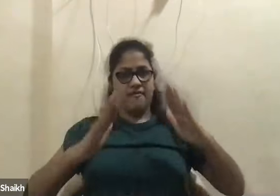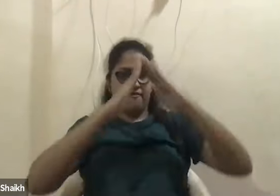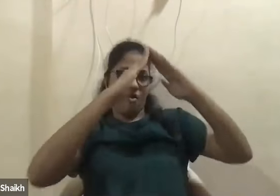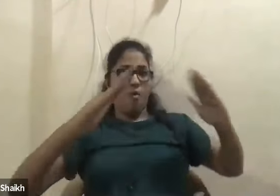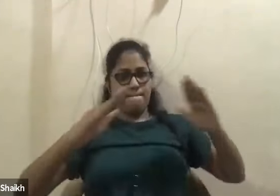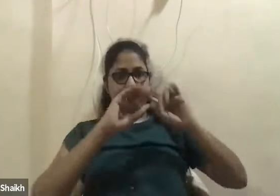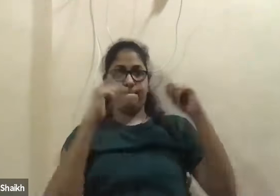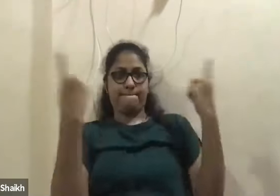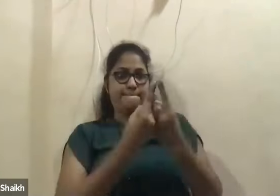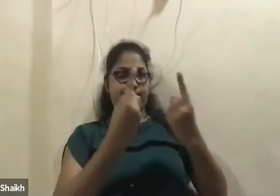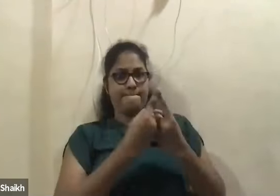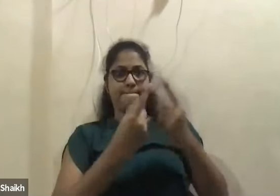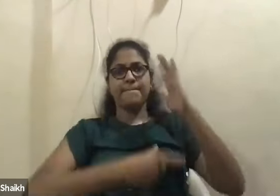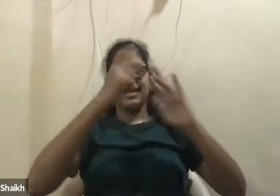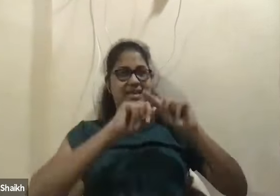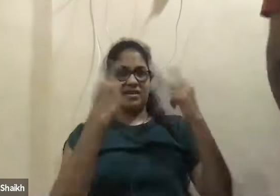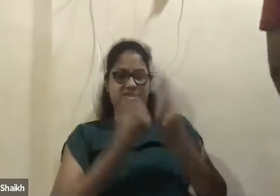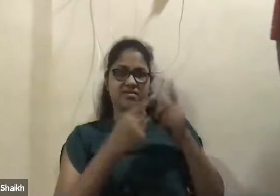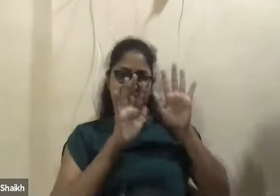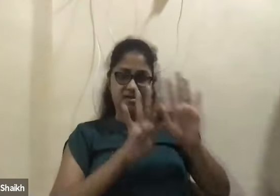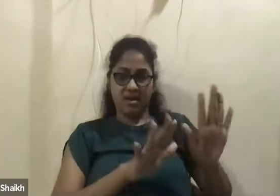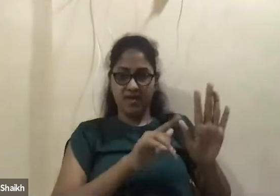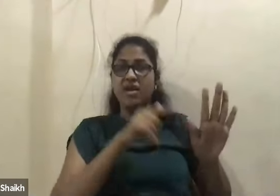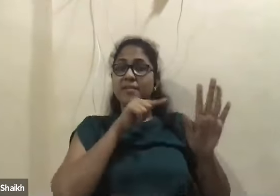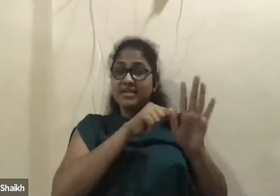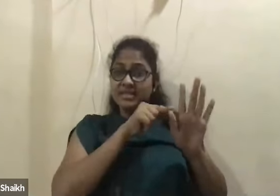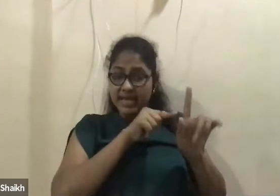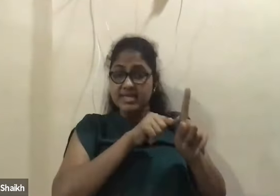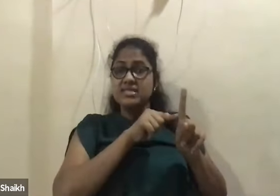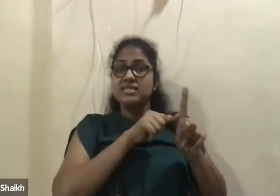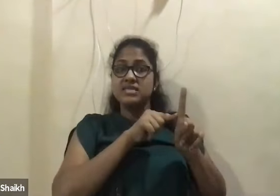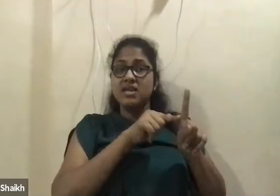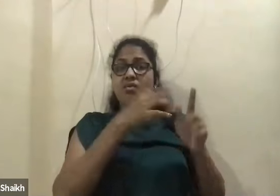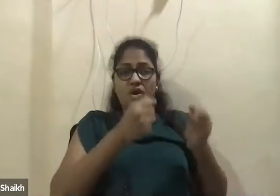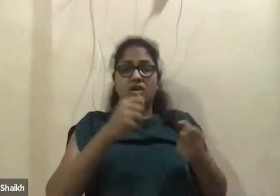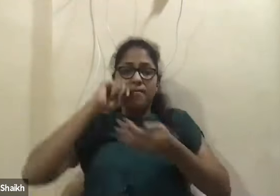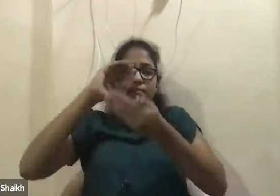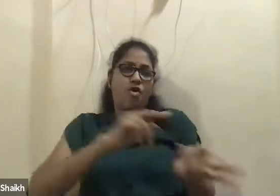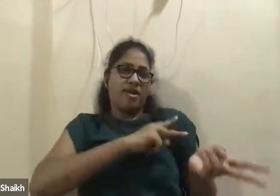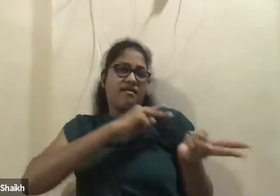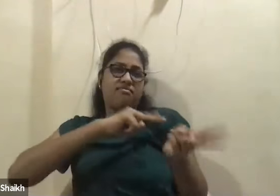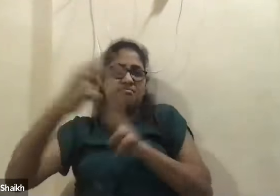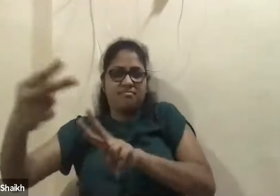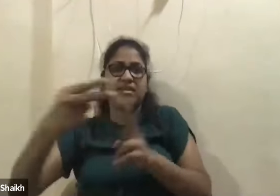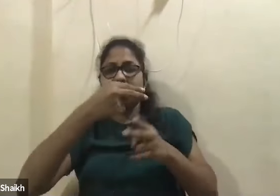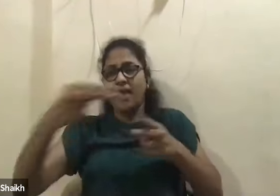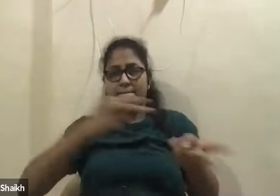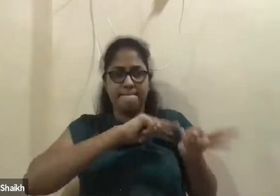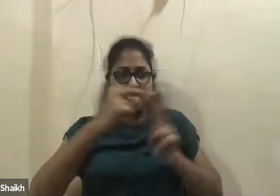to. I want to interest it in my son's name. And what happens is, like, when I am